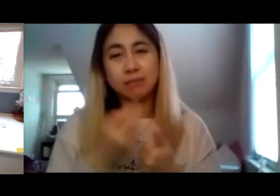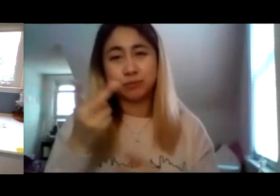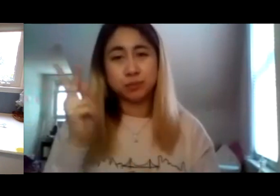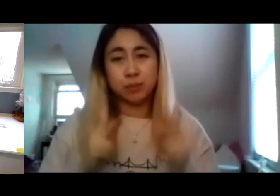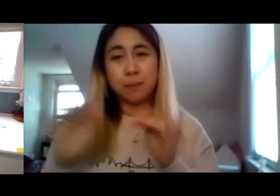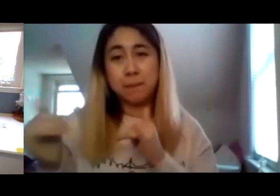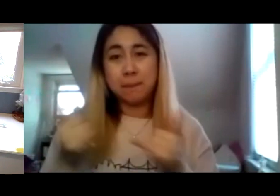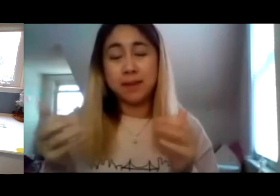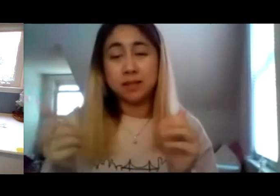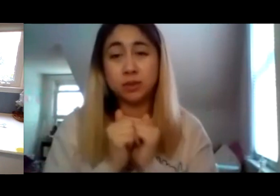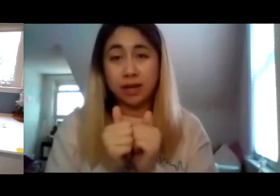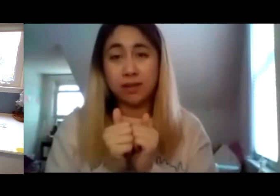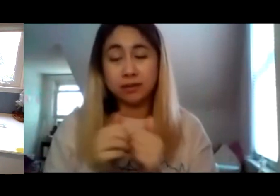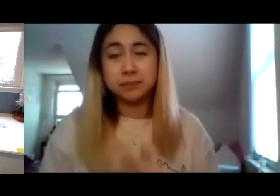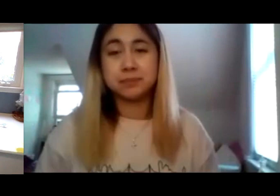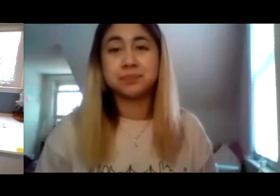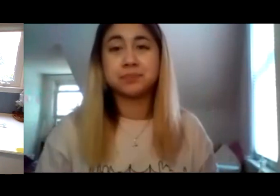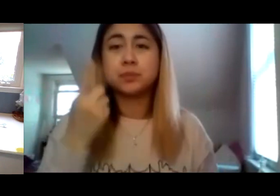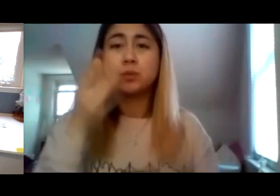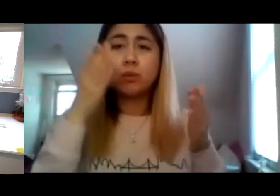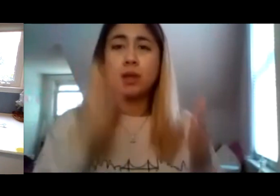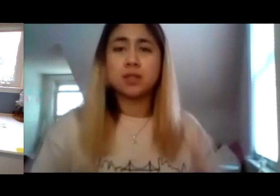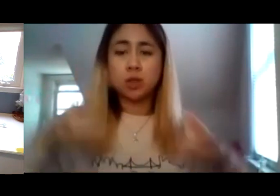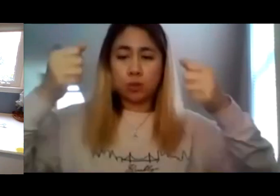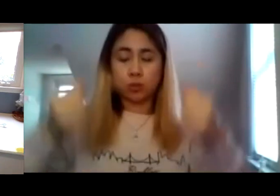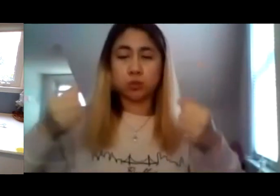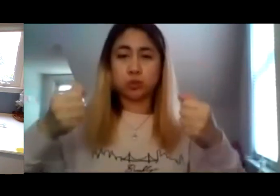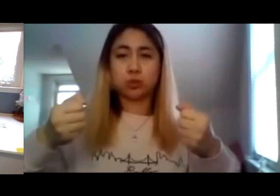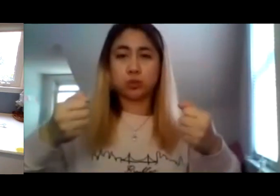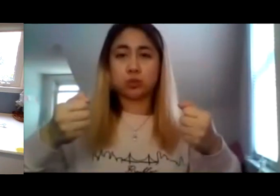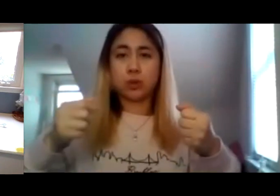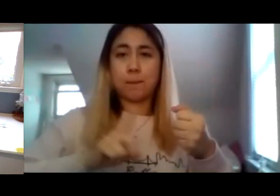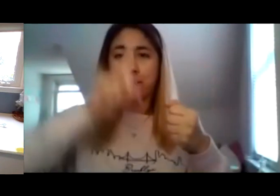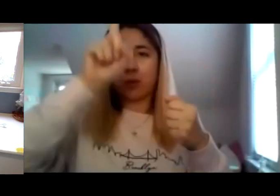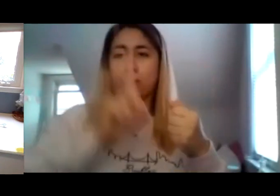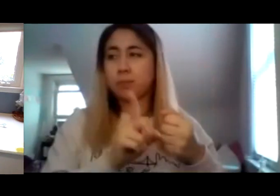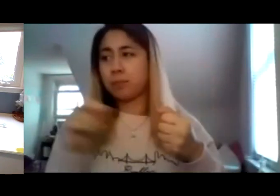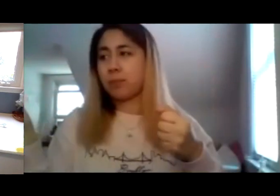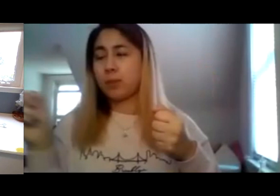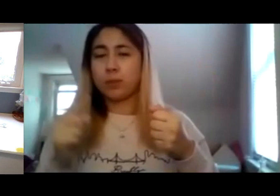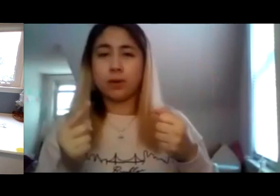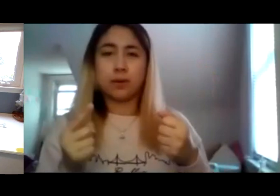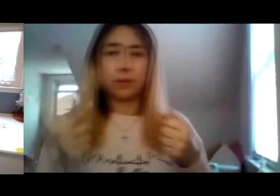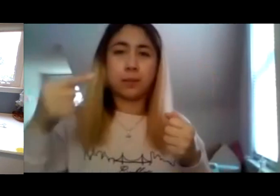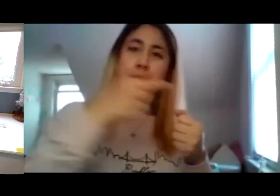or more. One person holds the arrow and points directions.